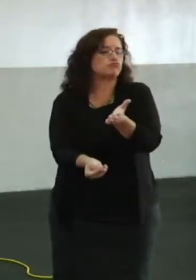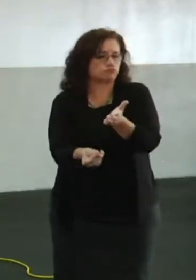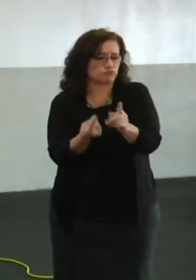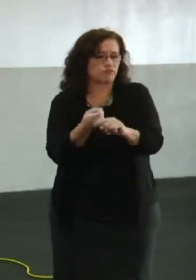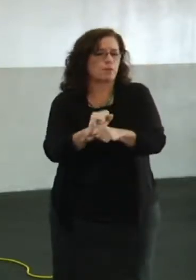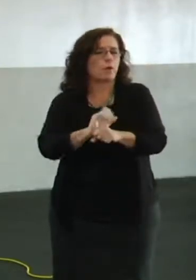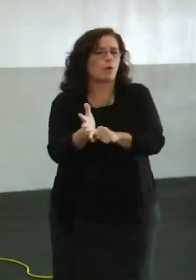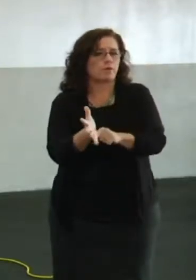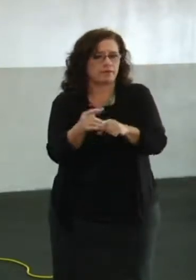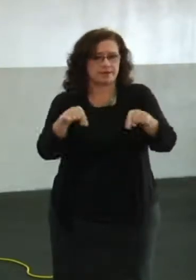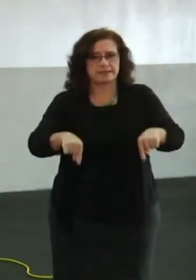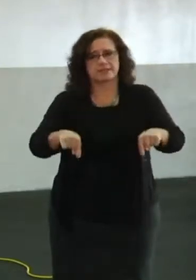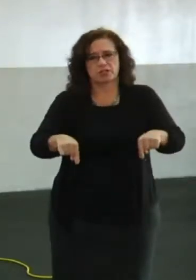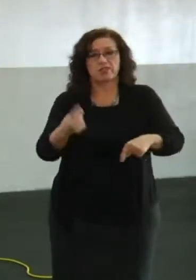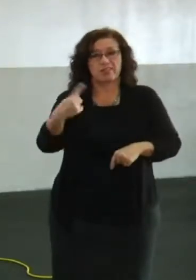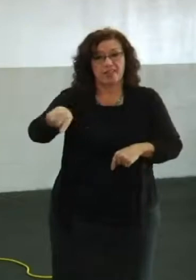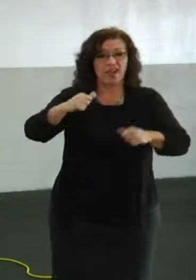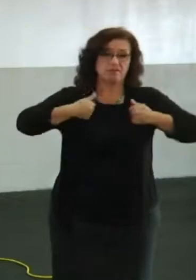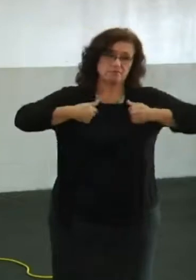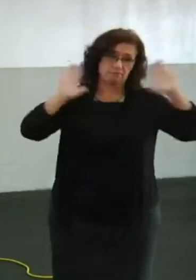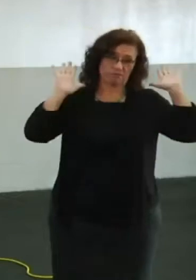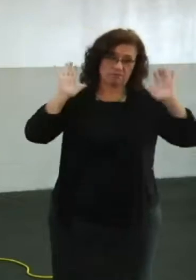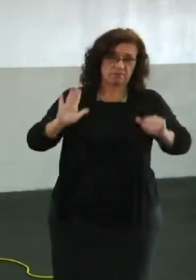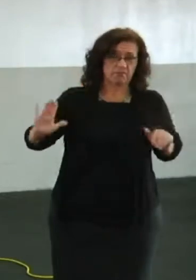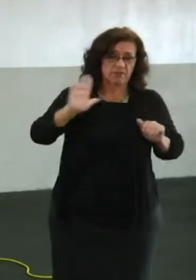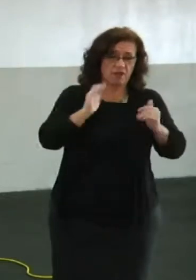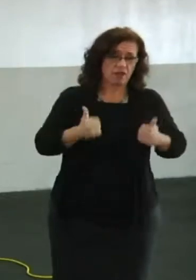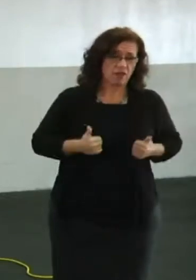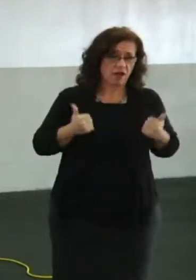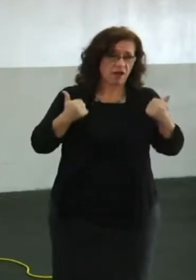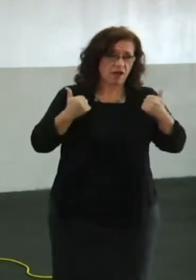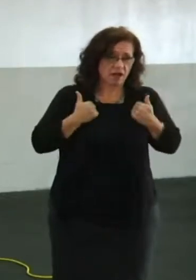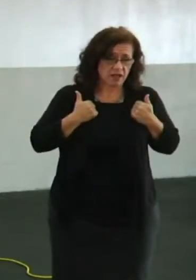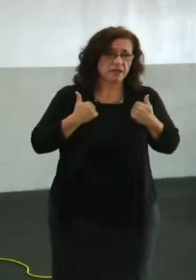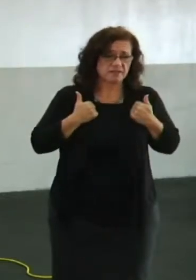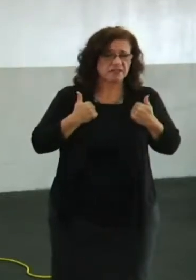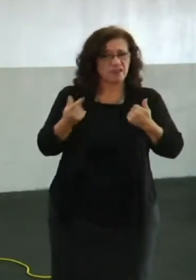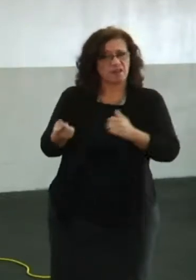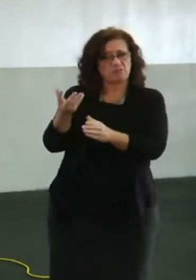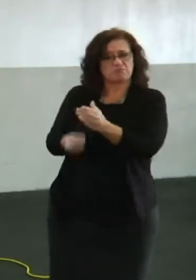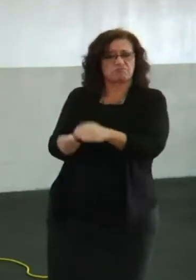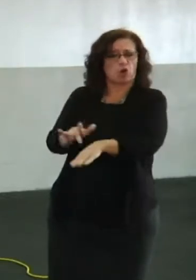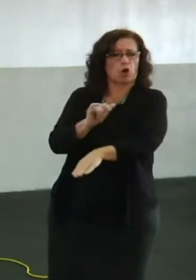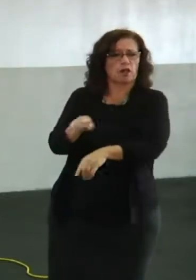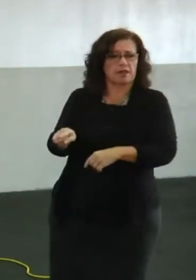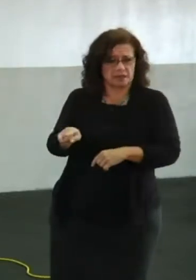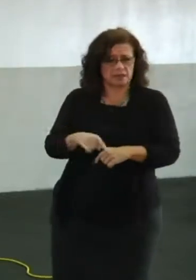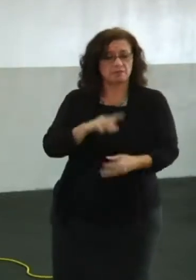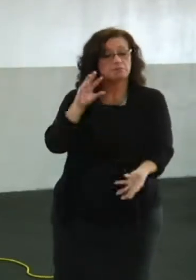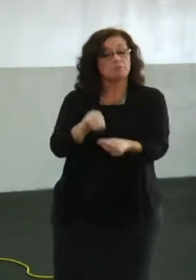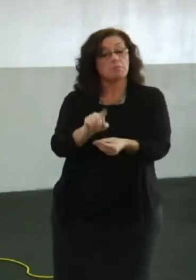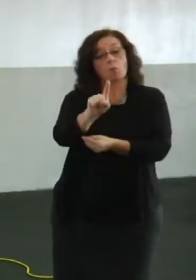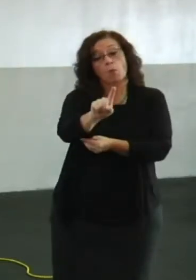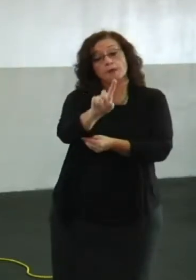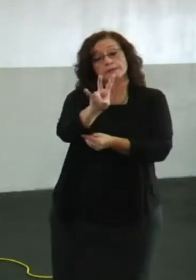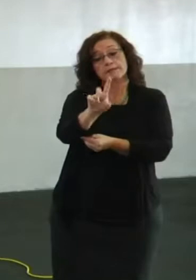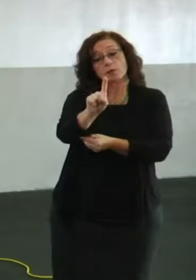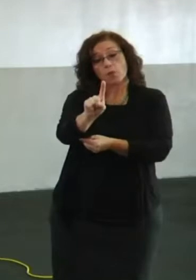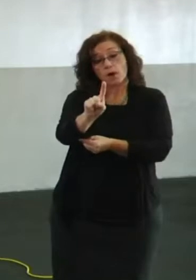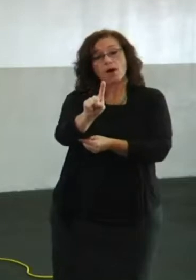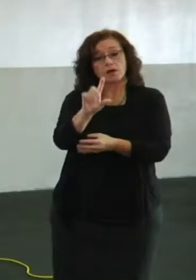have had to have the ultimate sacrifice to COVID, and that is their untimely death. 171, but no new deaths